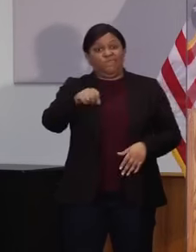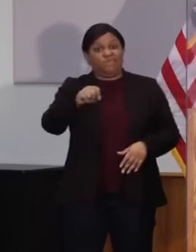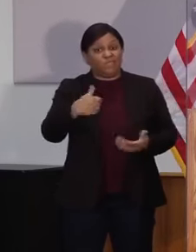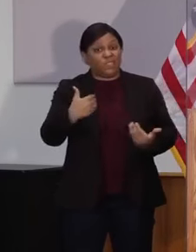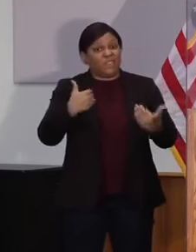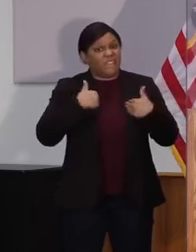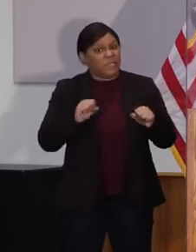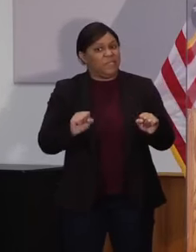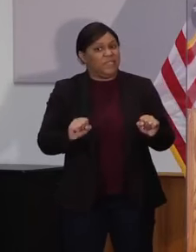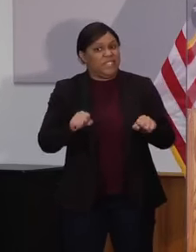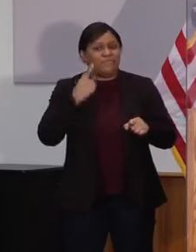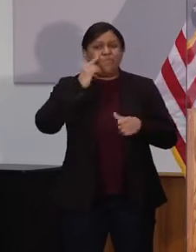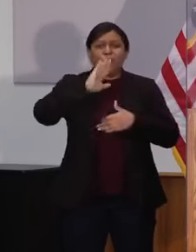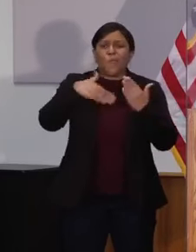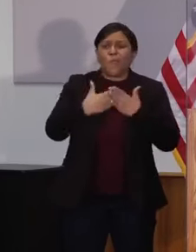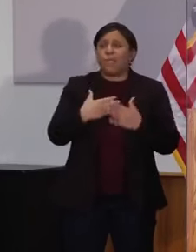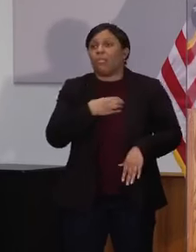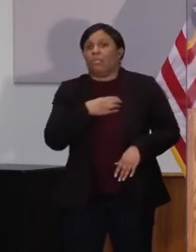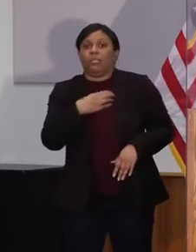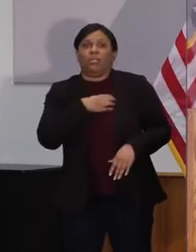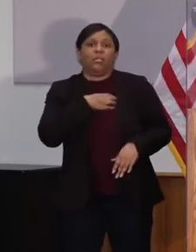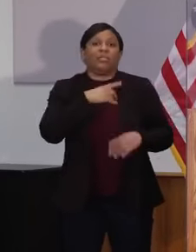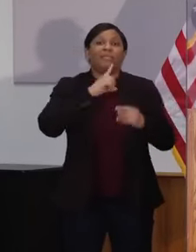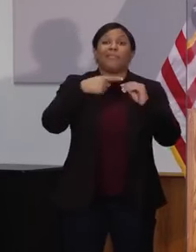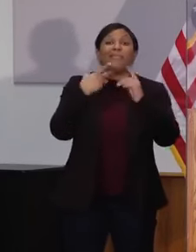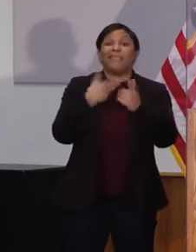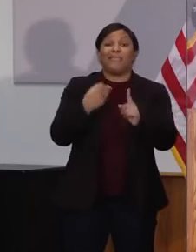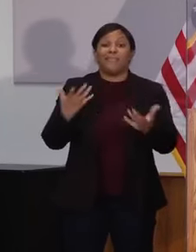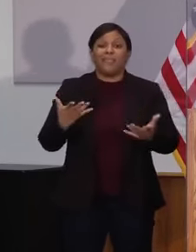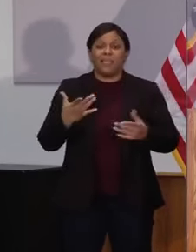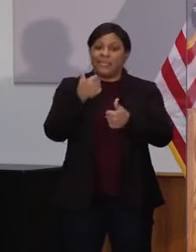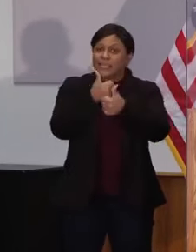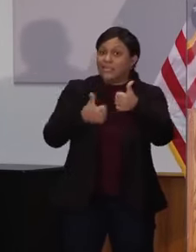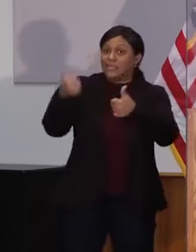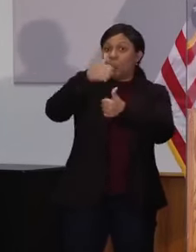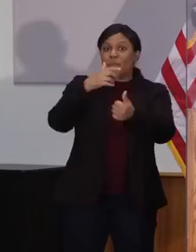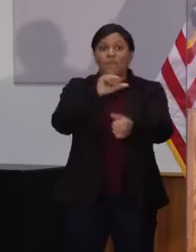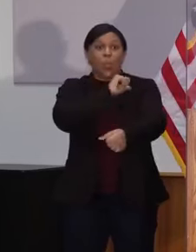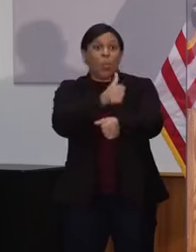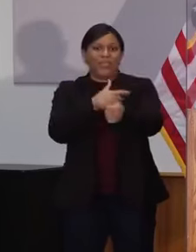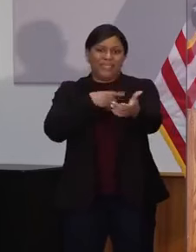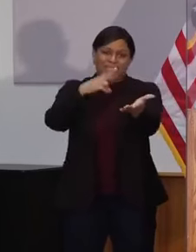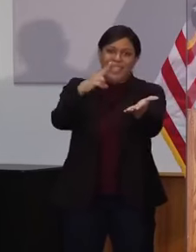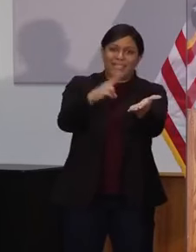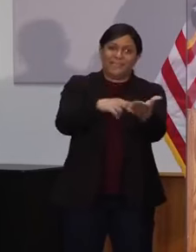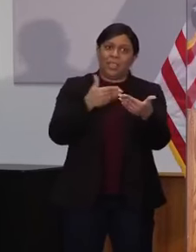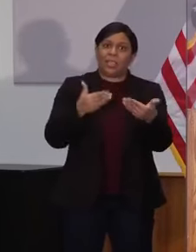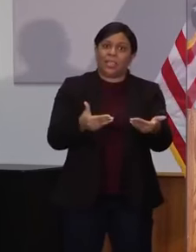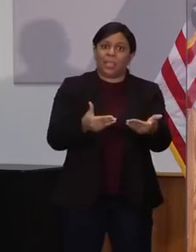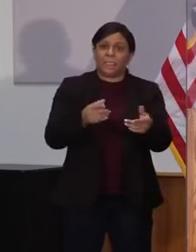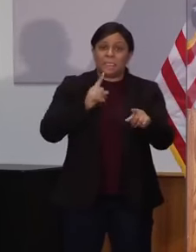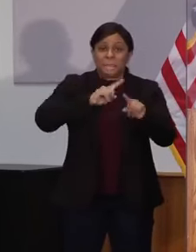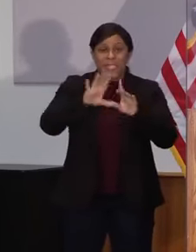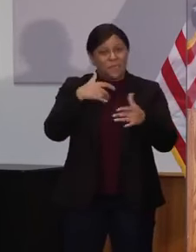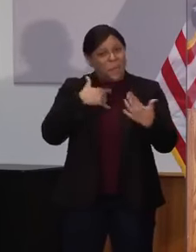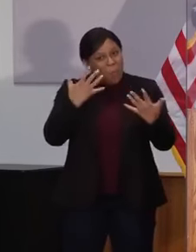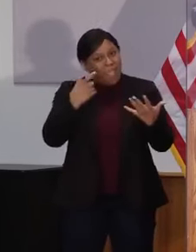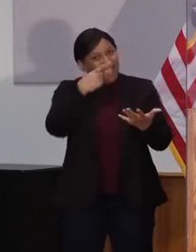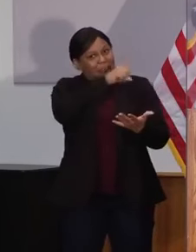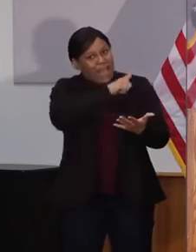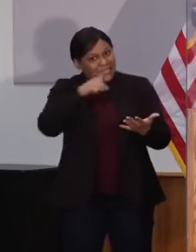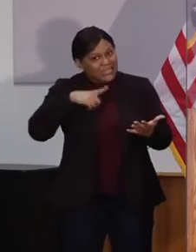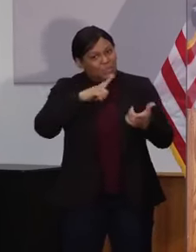all of the complaints about the ability of executive authority to try and move where we can, the real fix is to have them in this and to be partners.